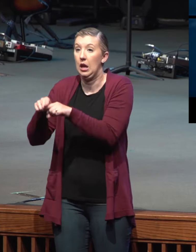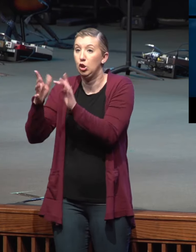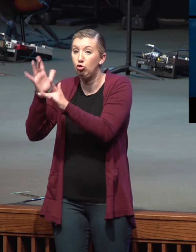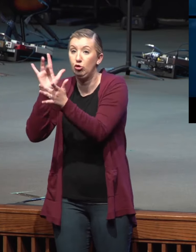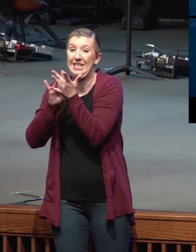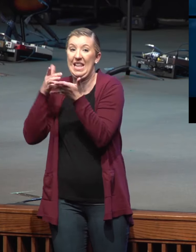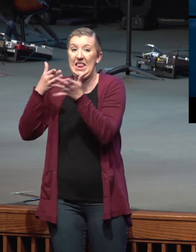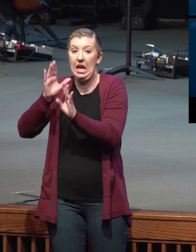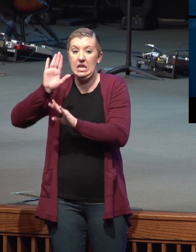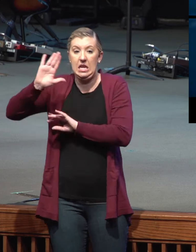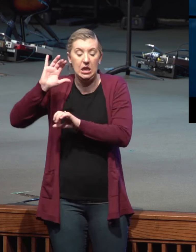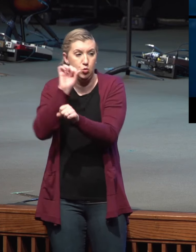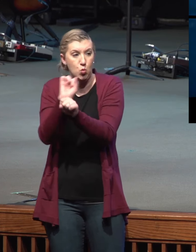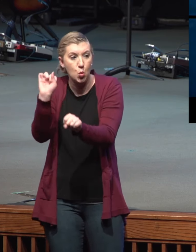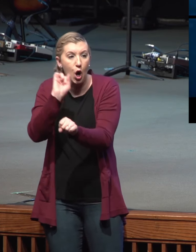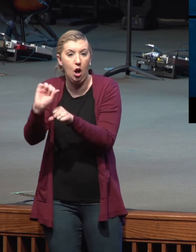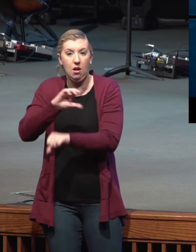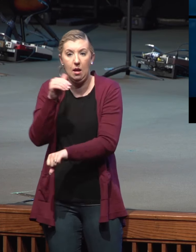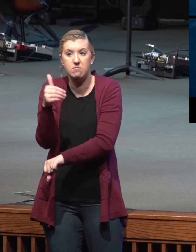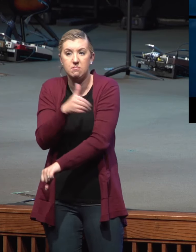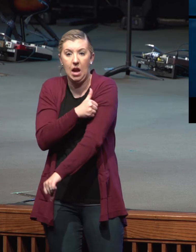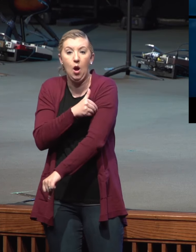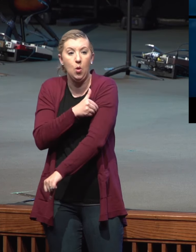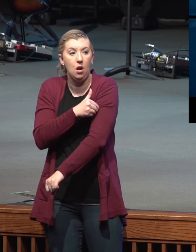his work and power